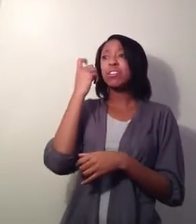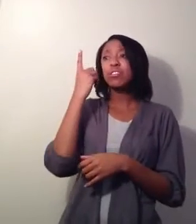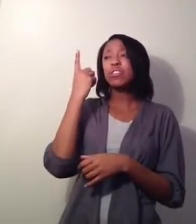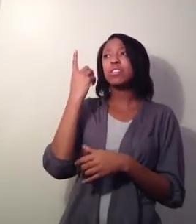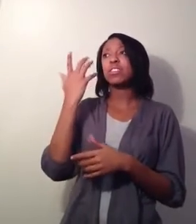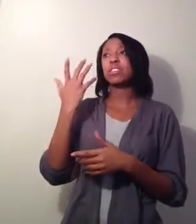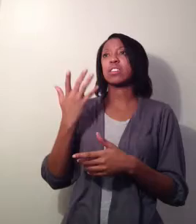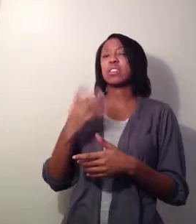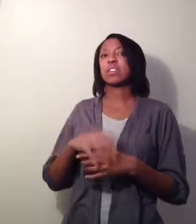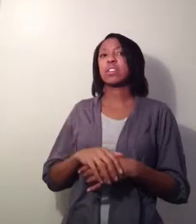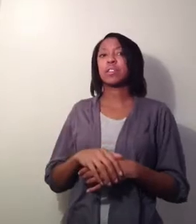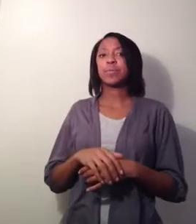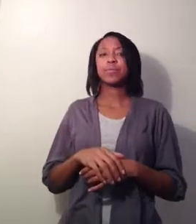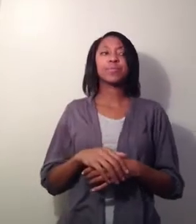now. I want to